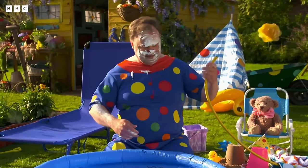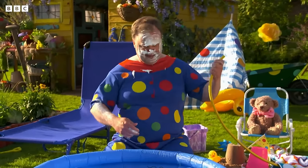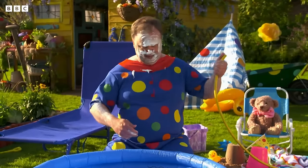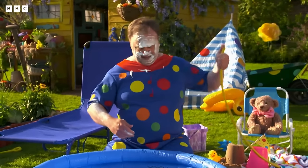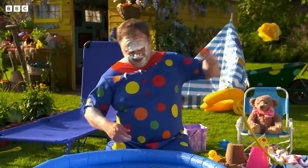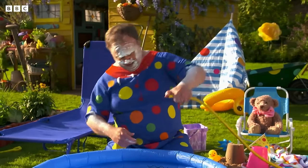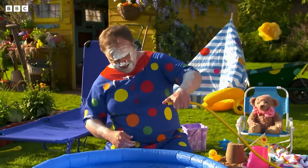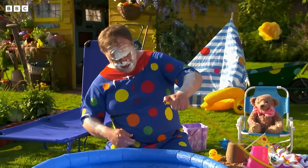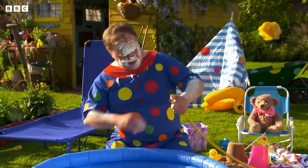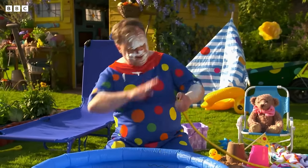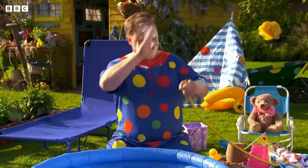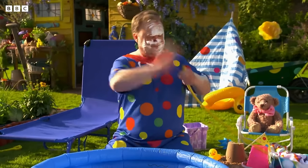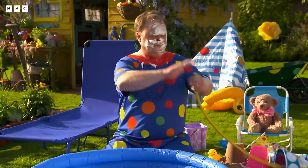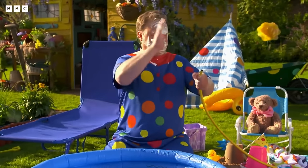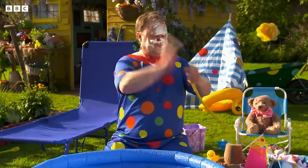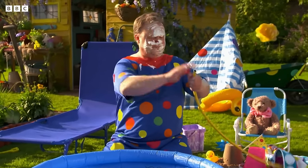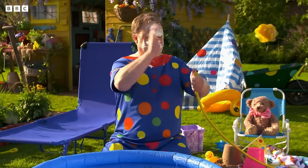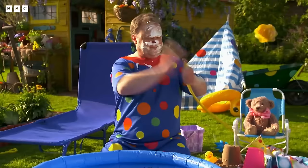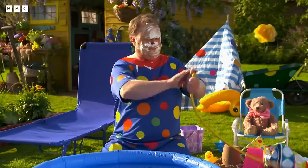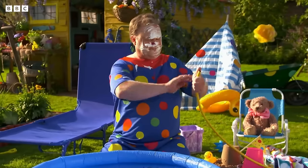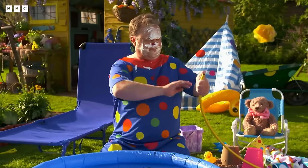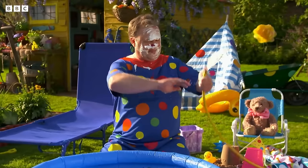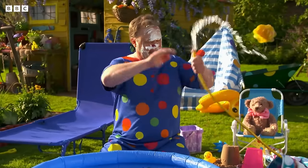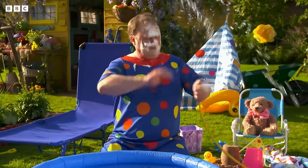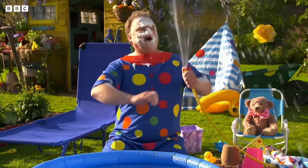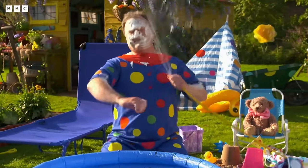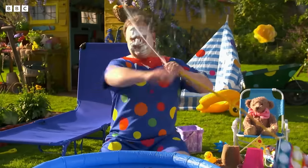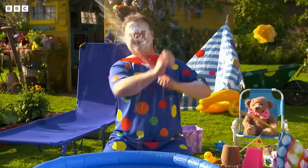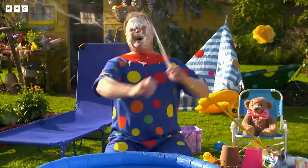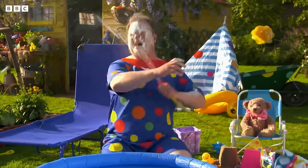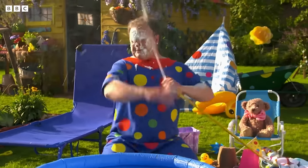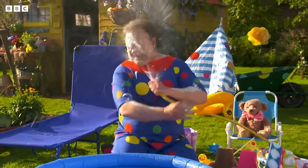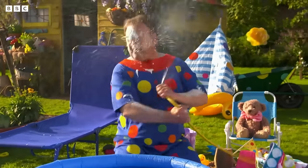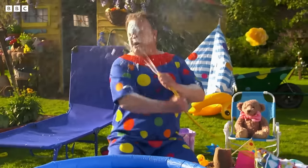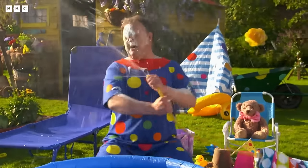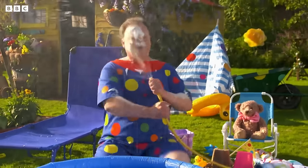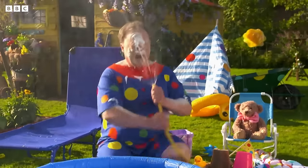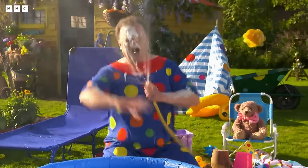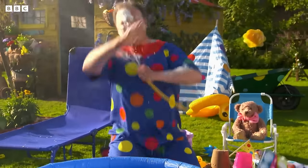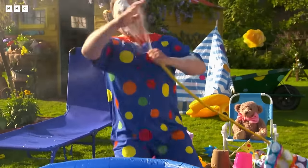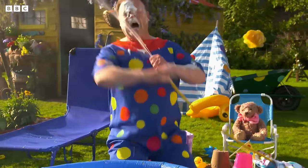Aha! Hey, hey, hey, hey. Oh, oh, oh.